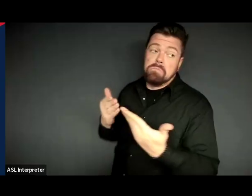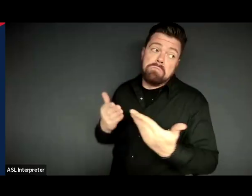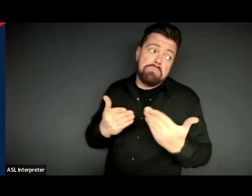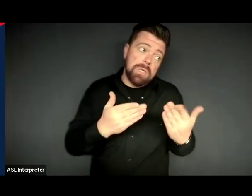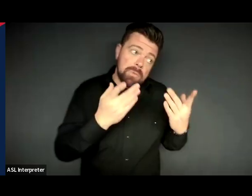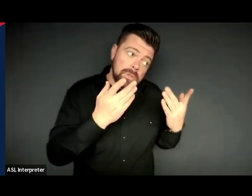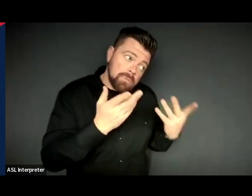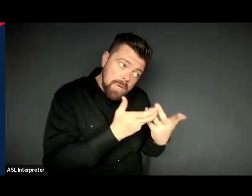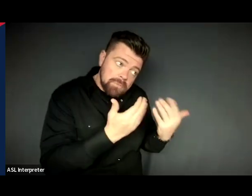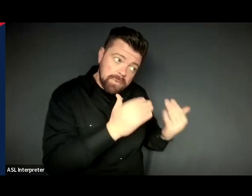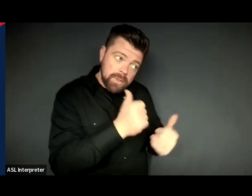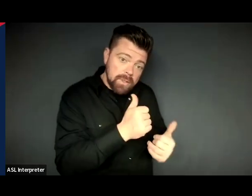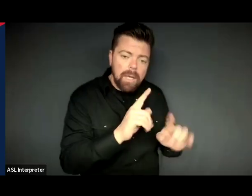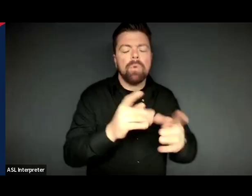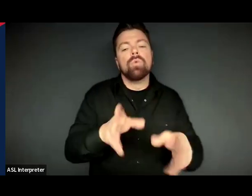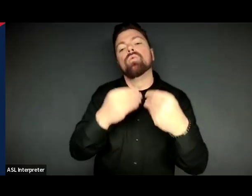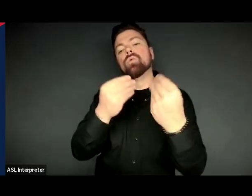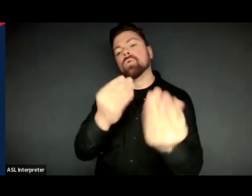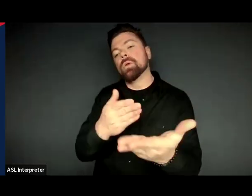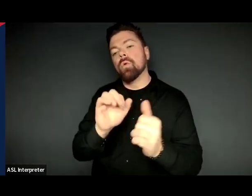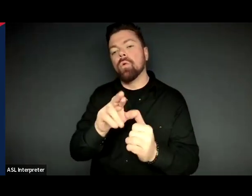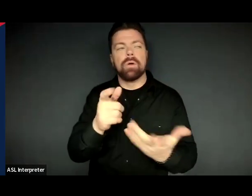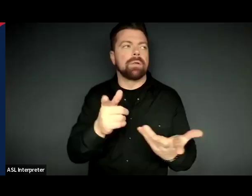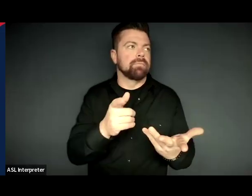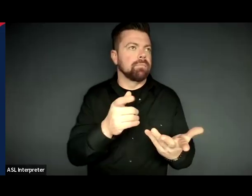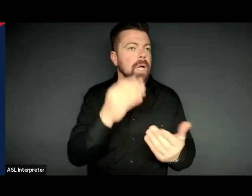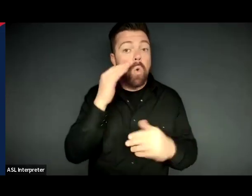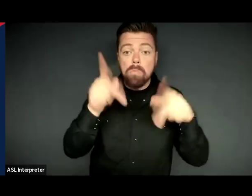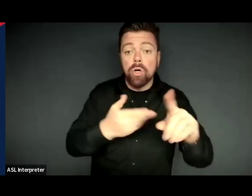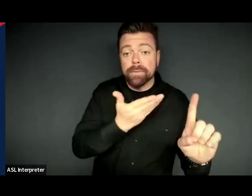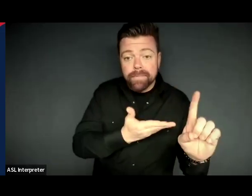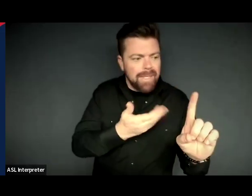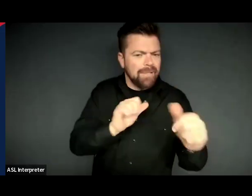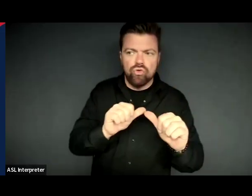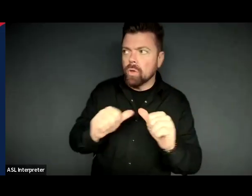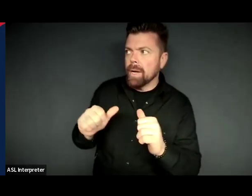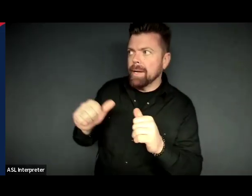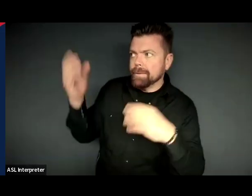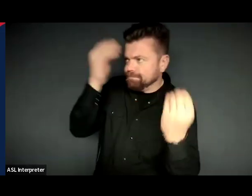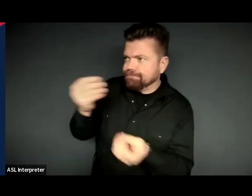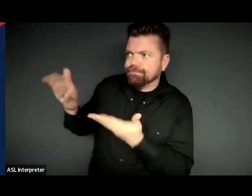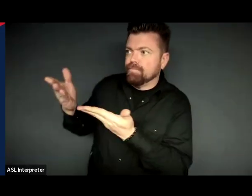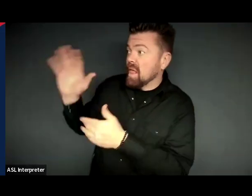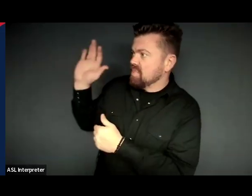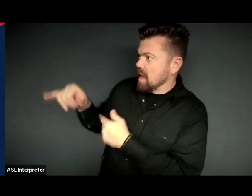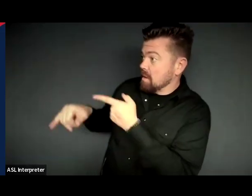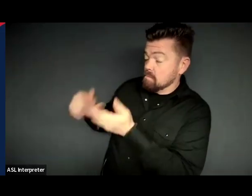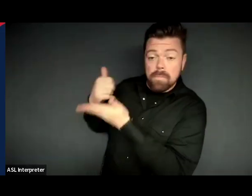for you, but they'll give you some, or I heard of somebody who tried this thing over here and that helped